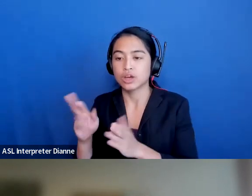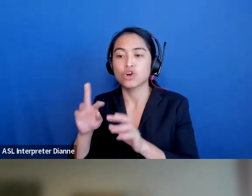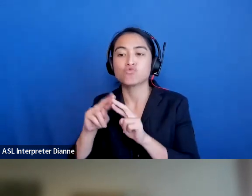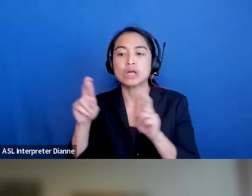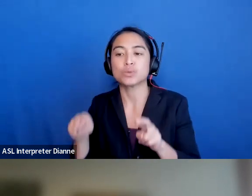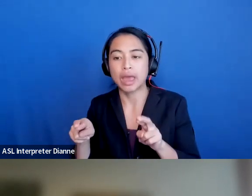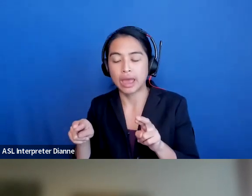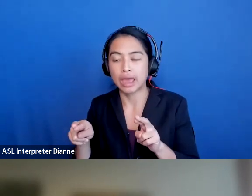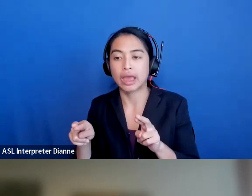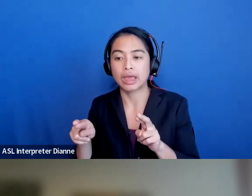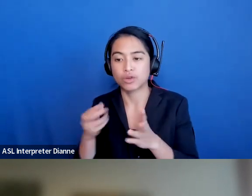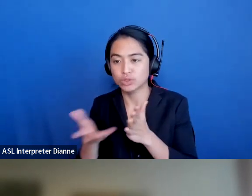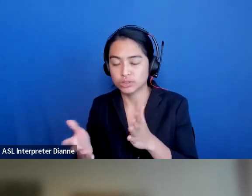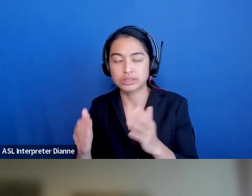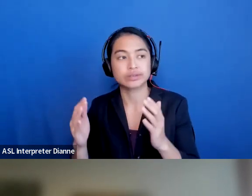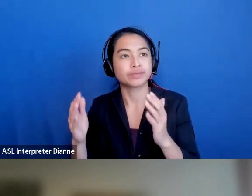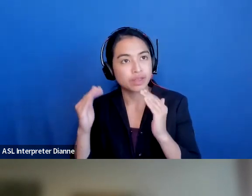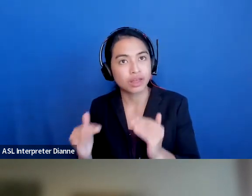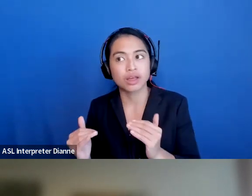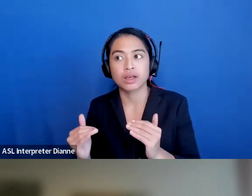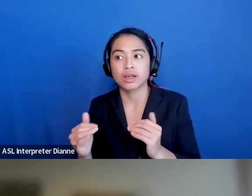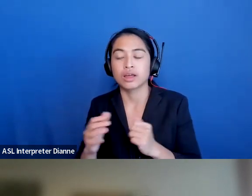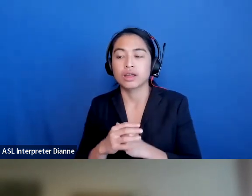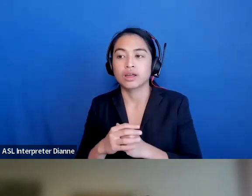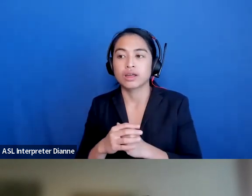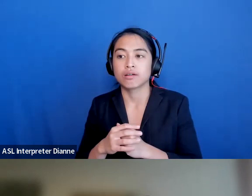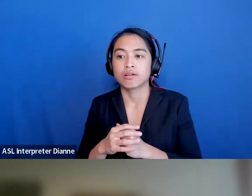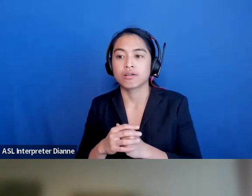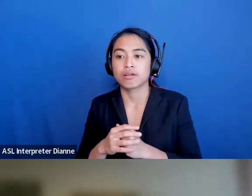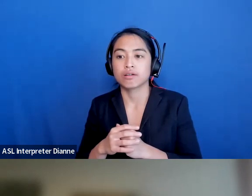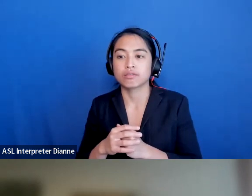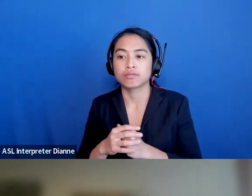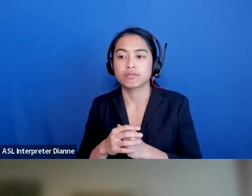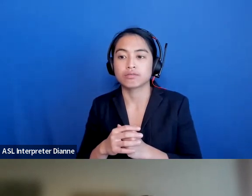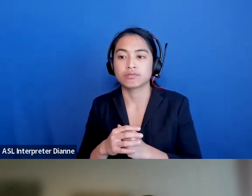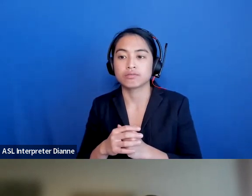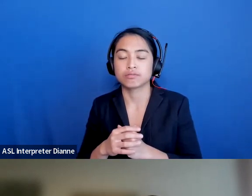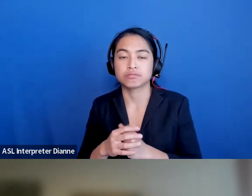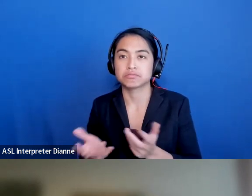resume resources. There's one folder that is